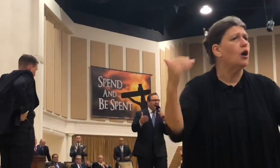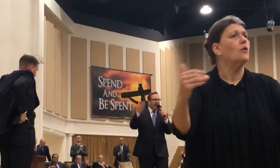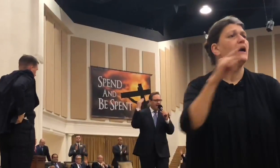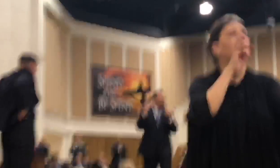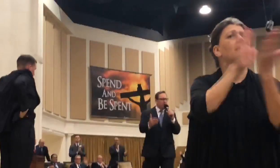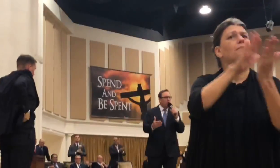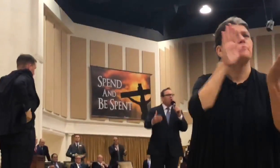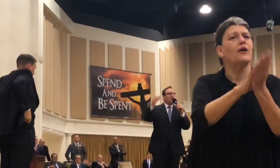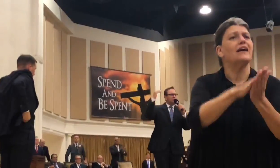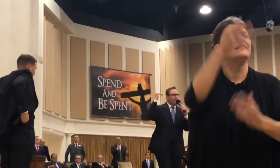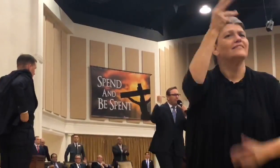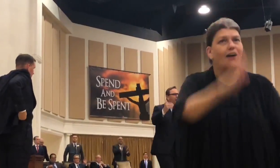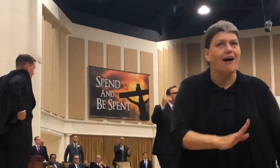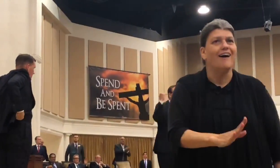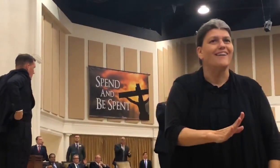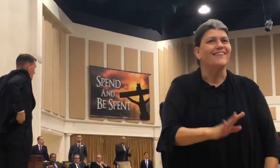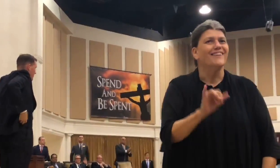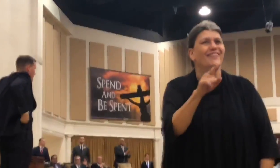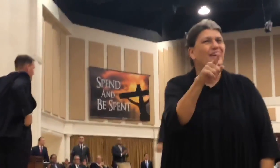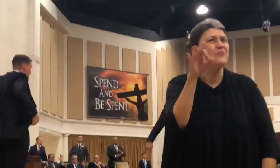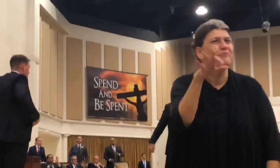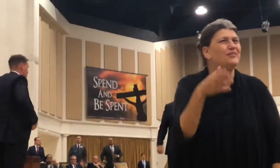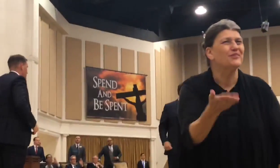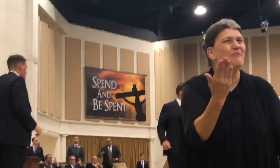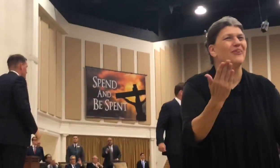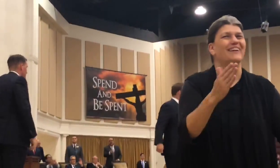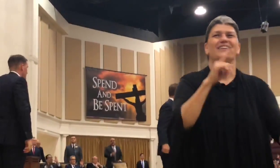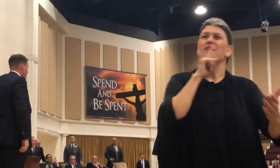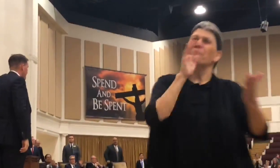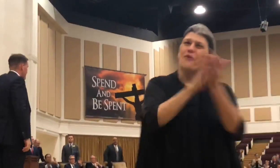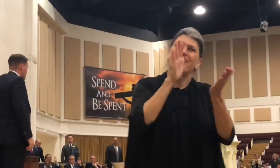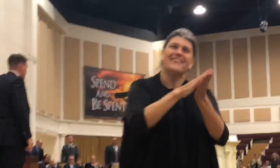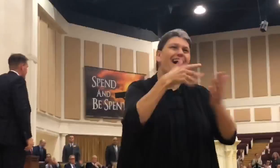am inciting you to praise God.